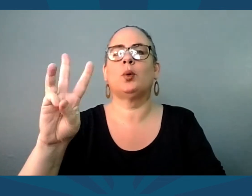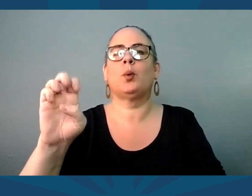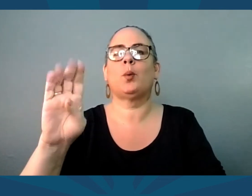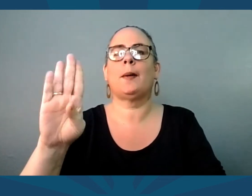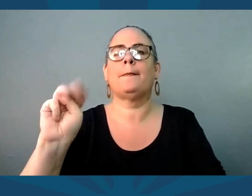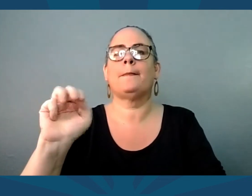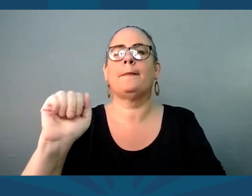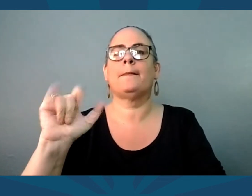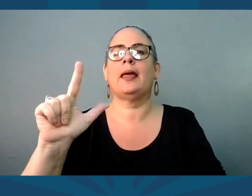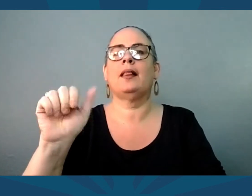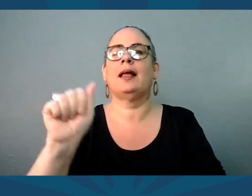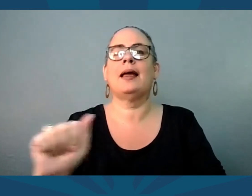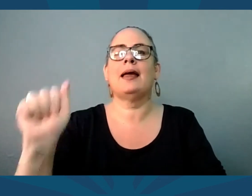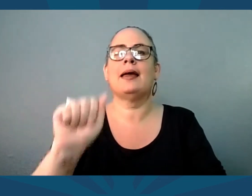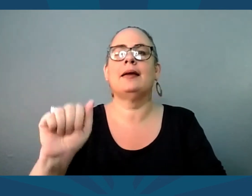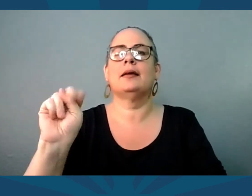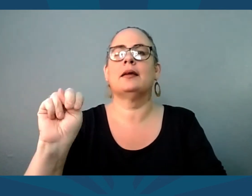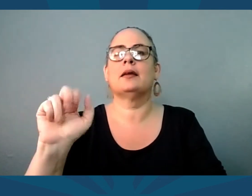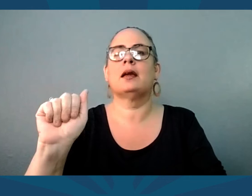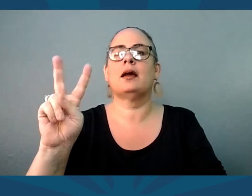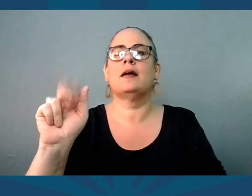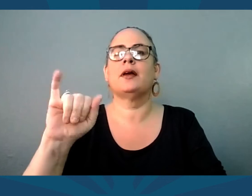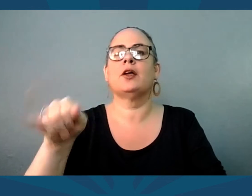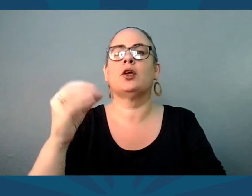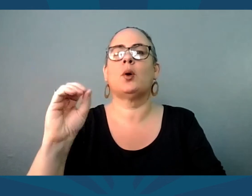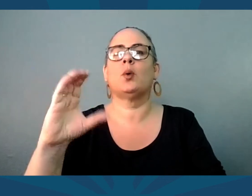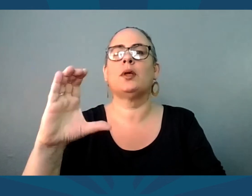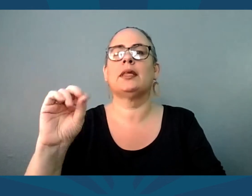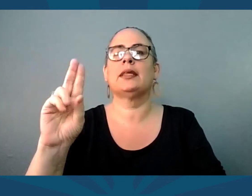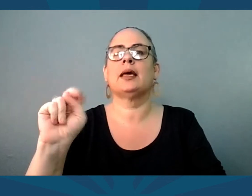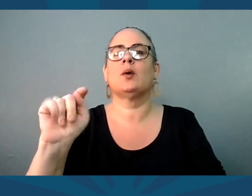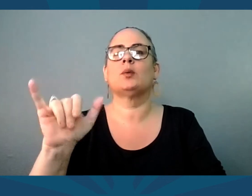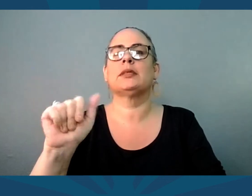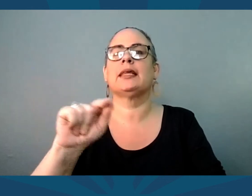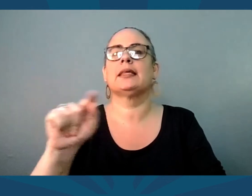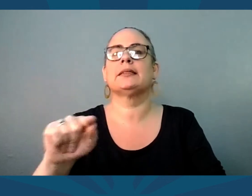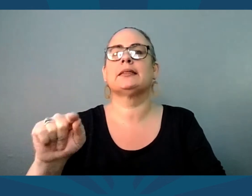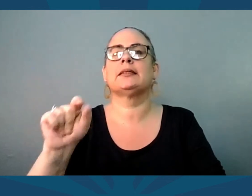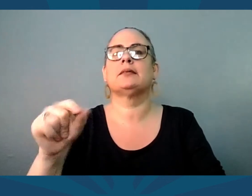Recorder webmail at Navajo County